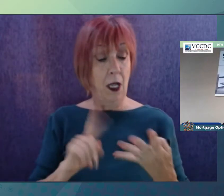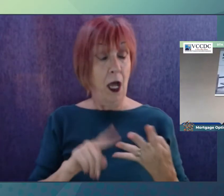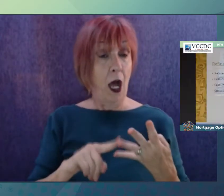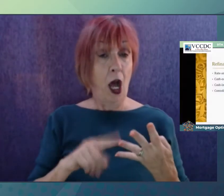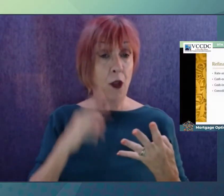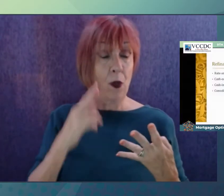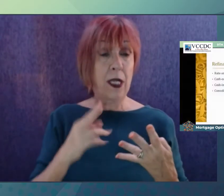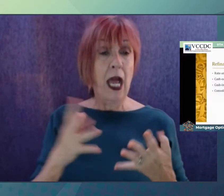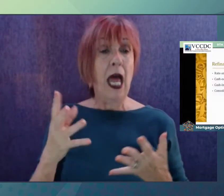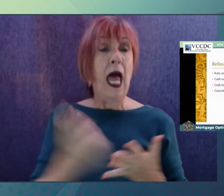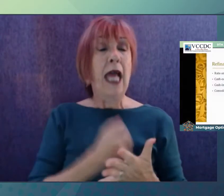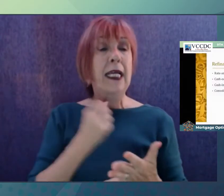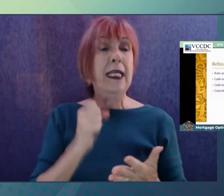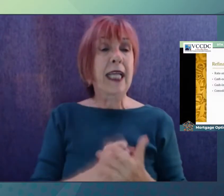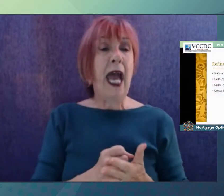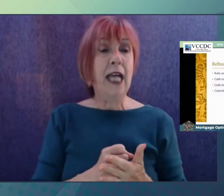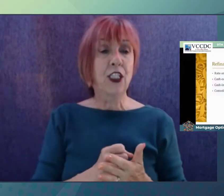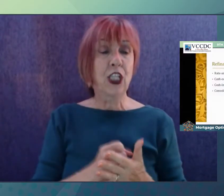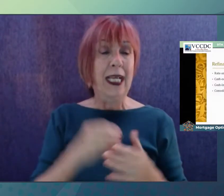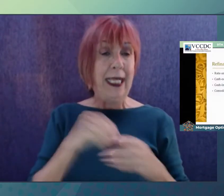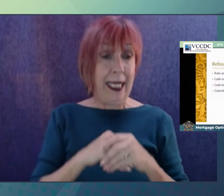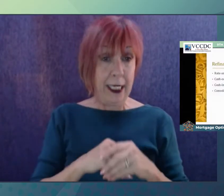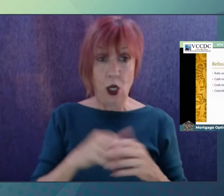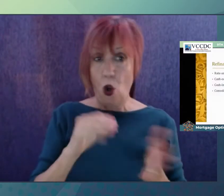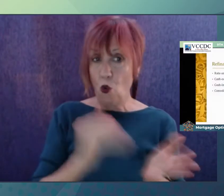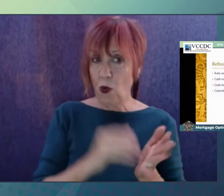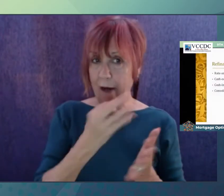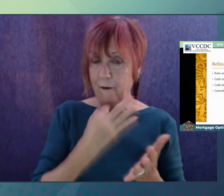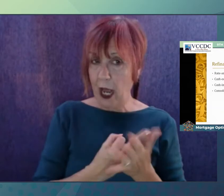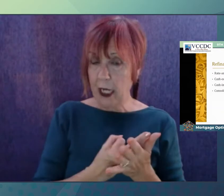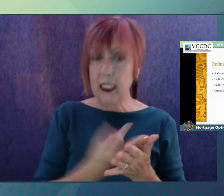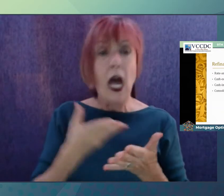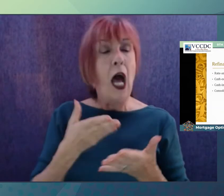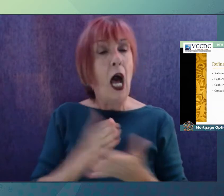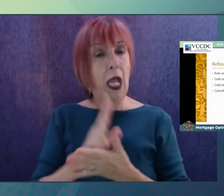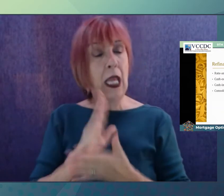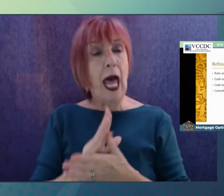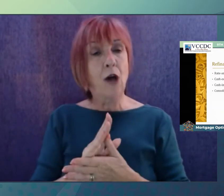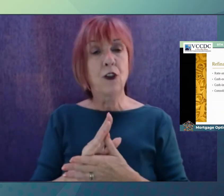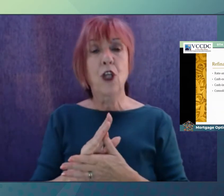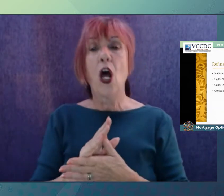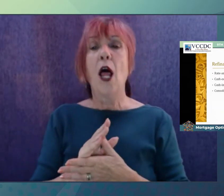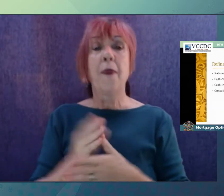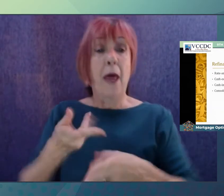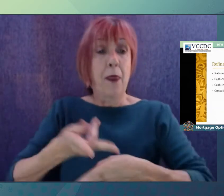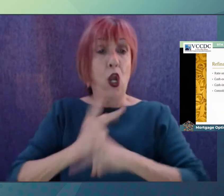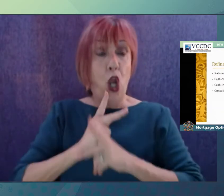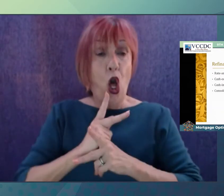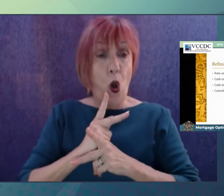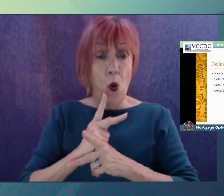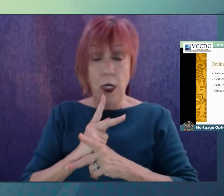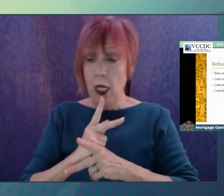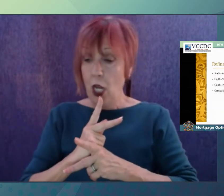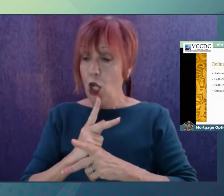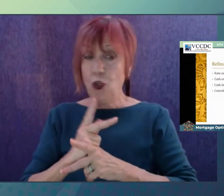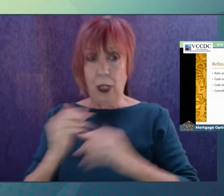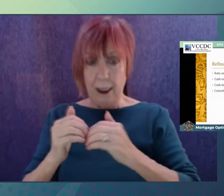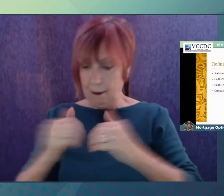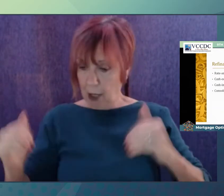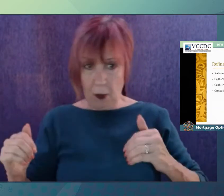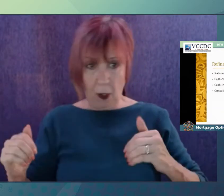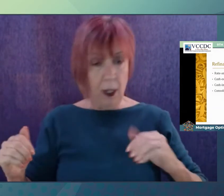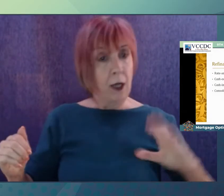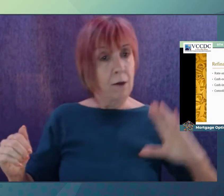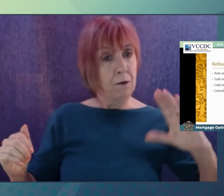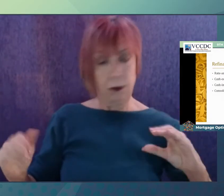is cash-in refinancing. A cash-in refinance allows the borrower to pay down some portion of the loan for a lower loan-to-value ratio or smaller